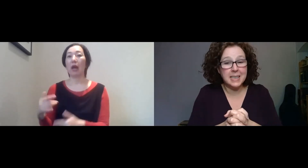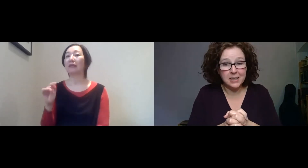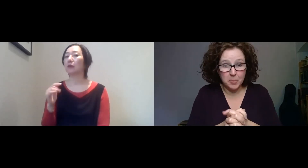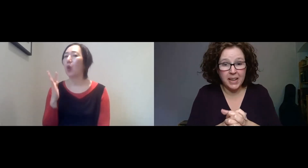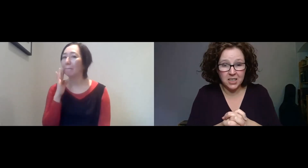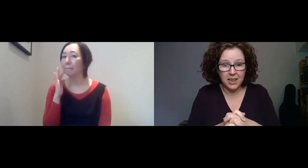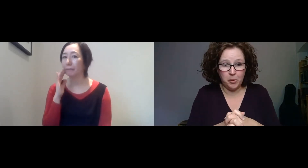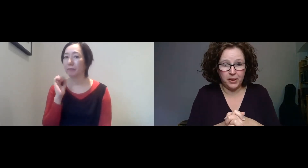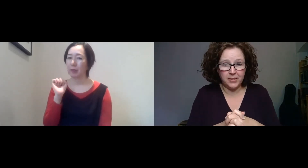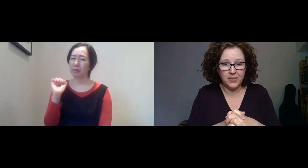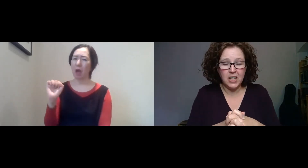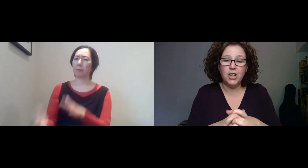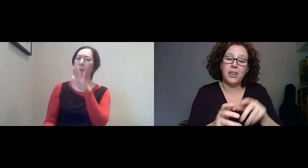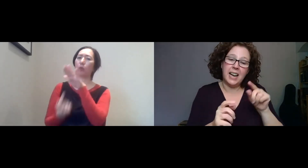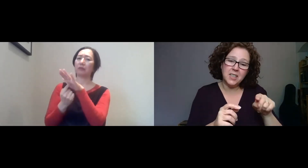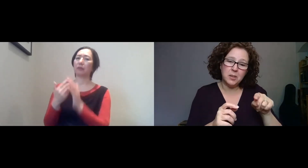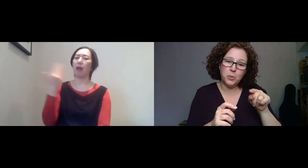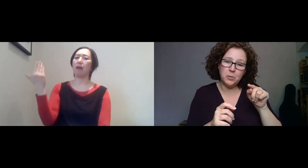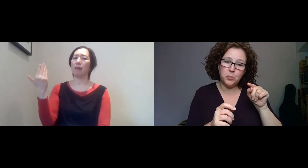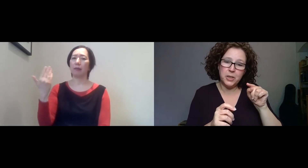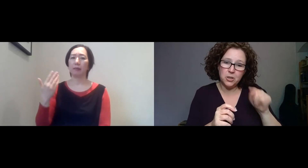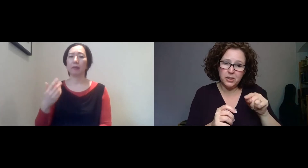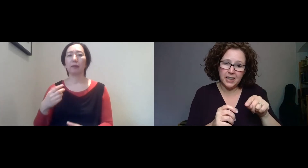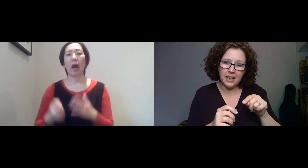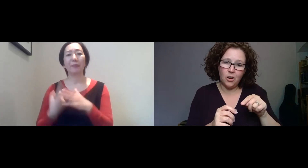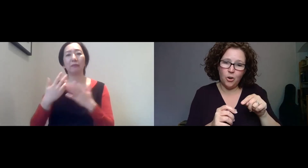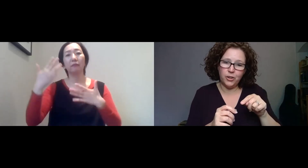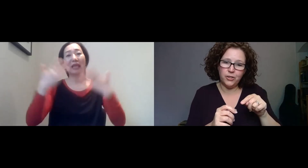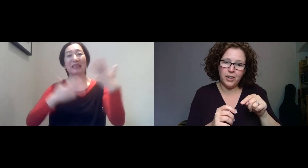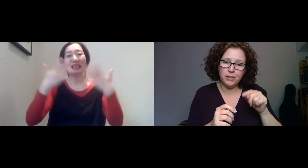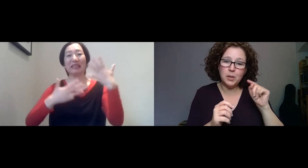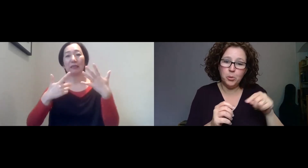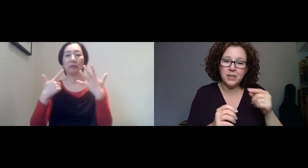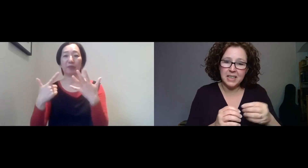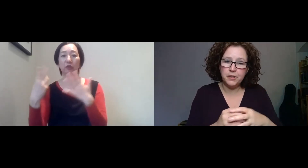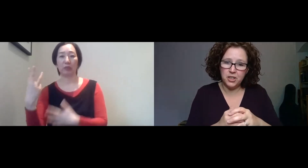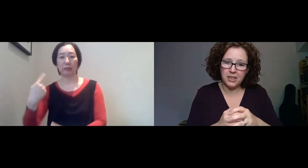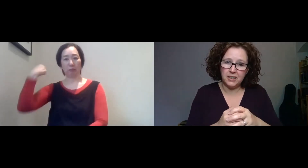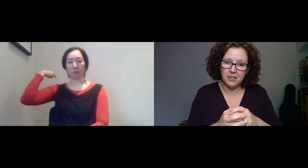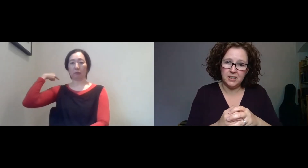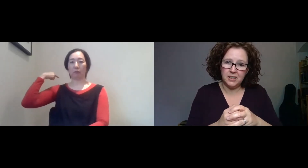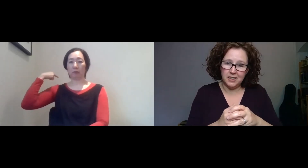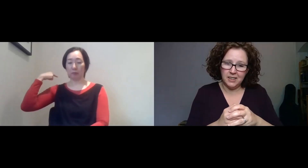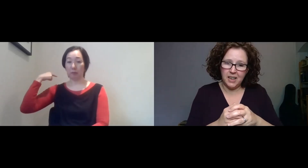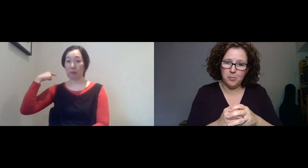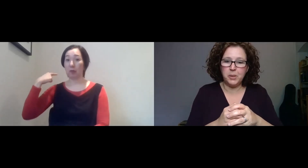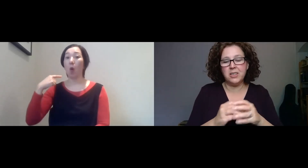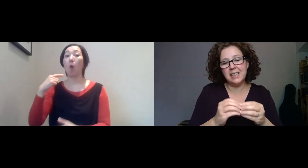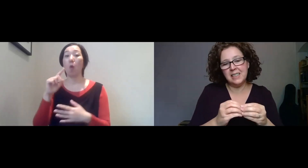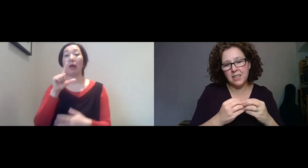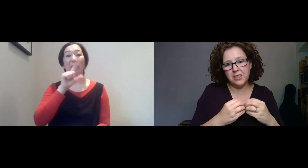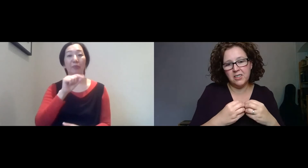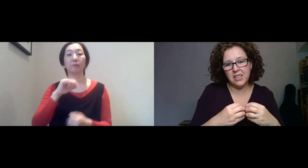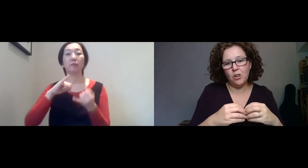were in Spanish at that point. Now, actually, we showed that on a really important day for Chile, because